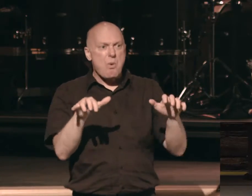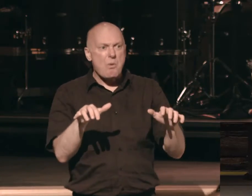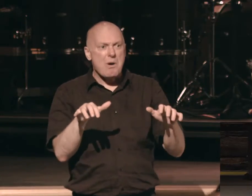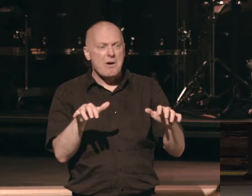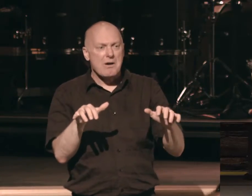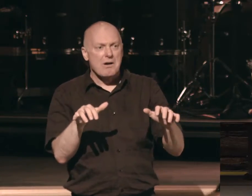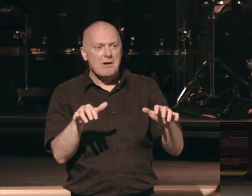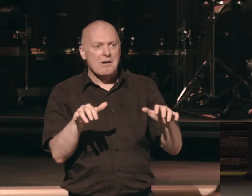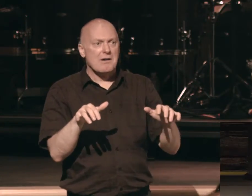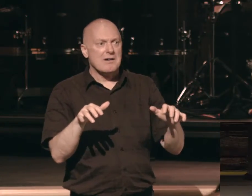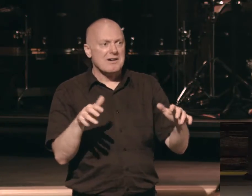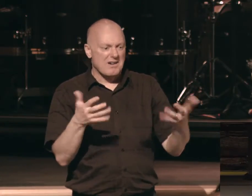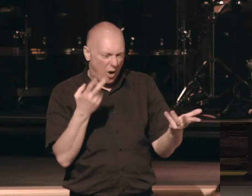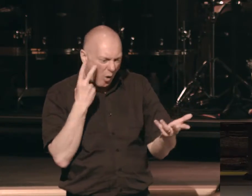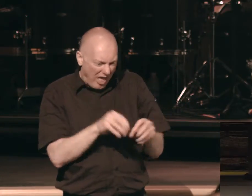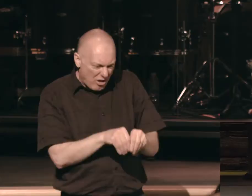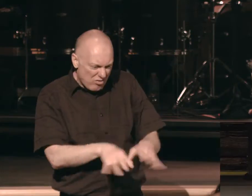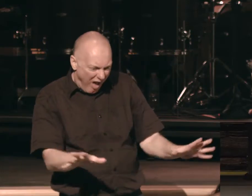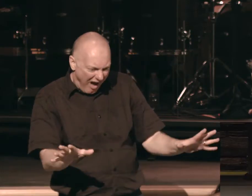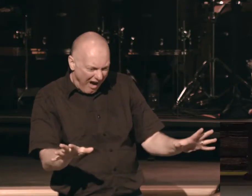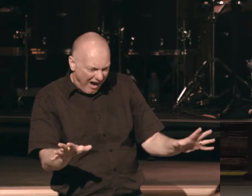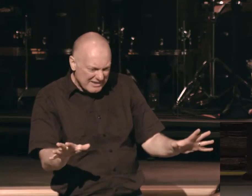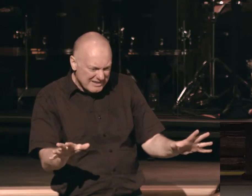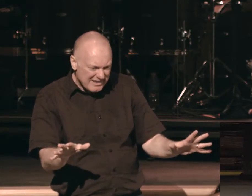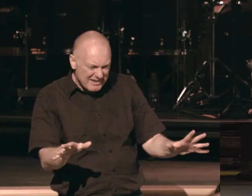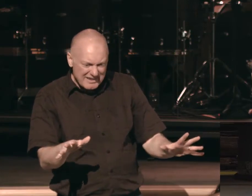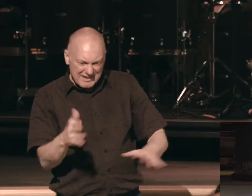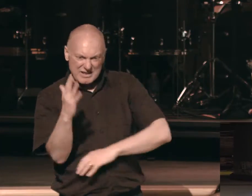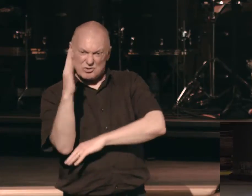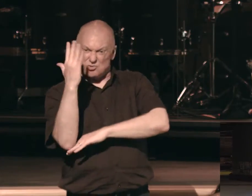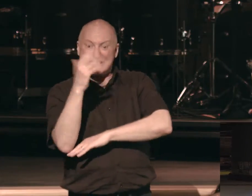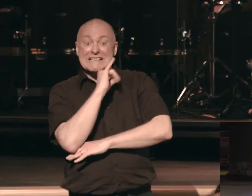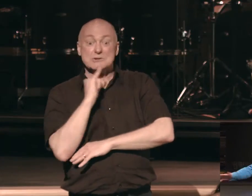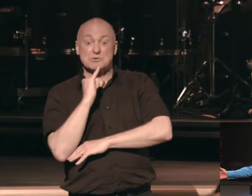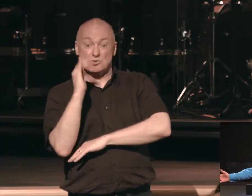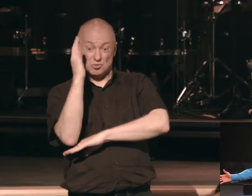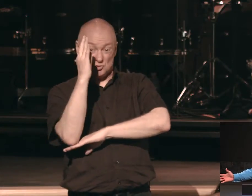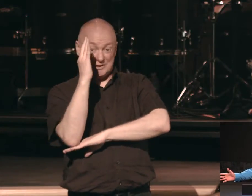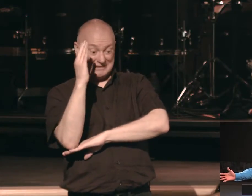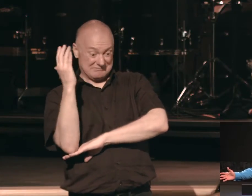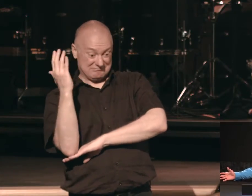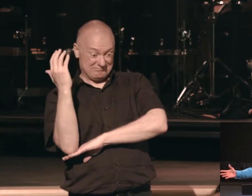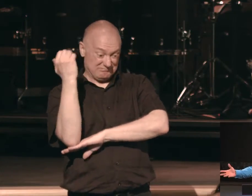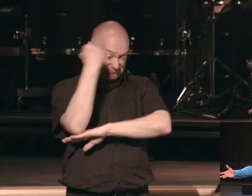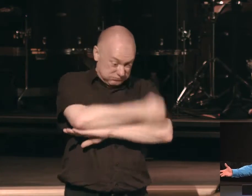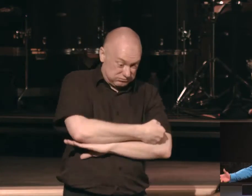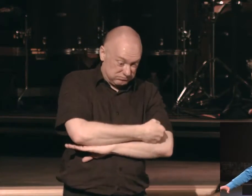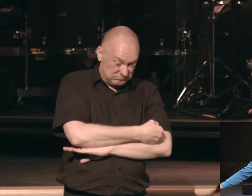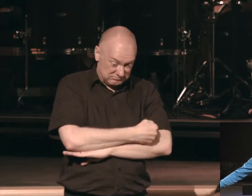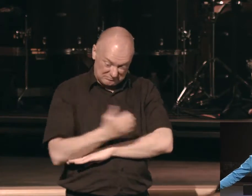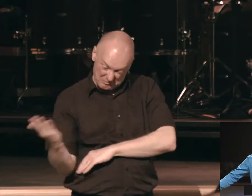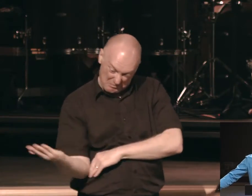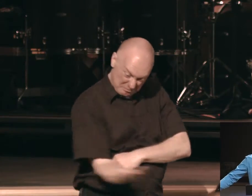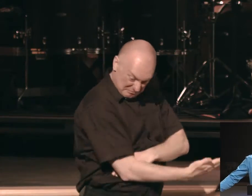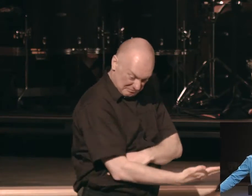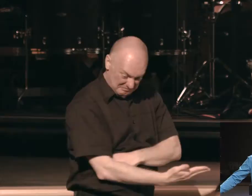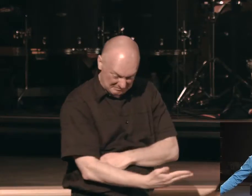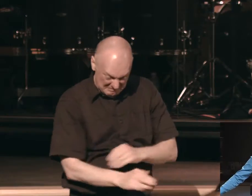is becoming, again, little and little and seemingly lost, then out of a cut down tree, a stump